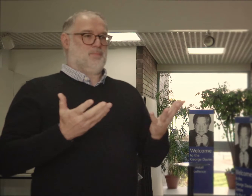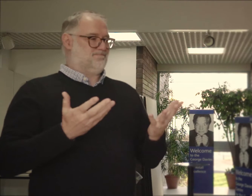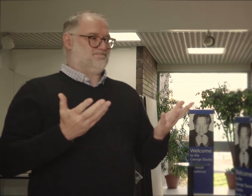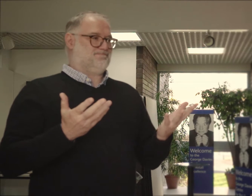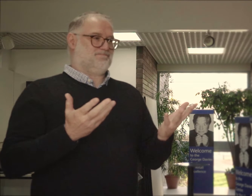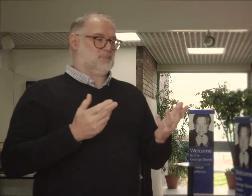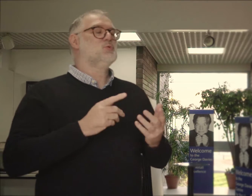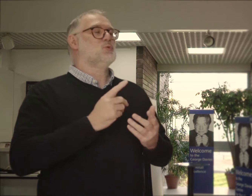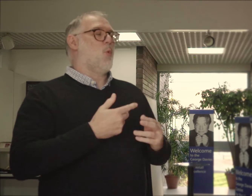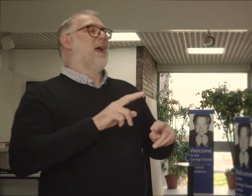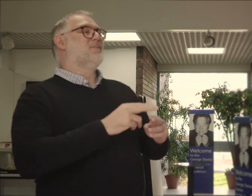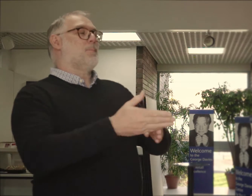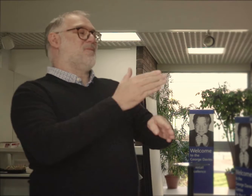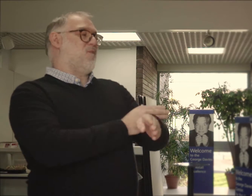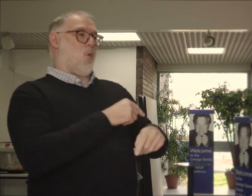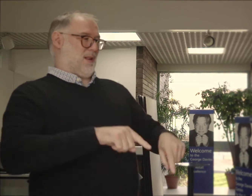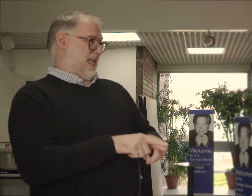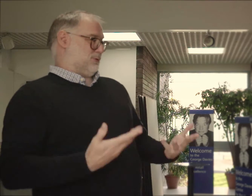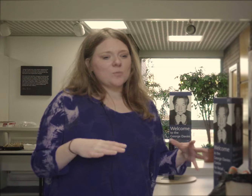and actually devolve the right information from the clients.